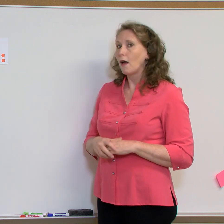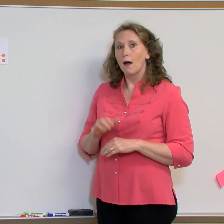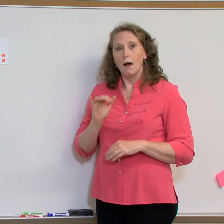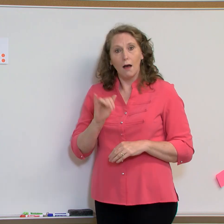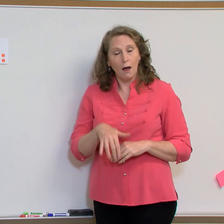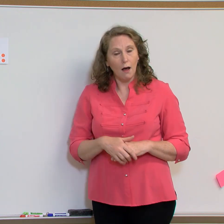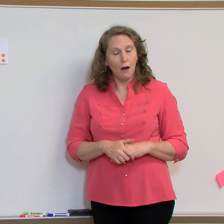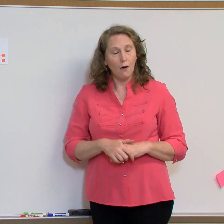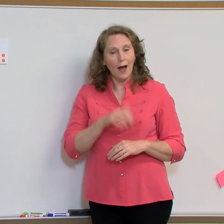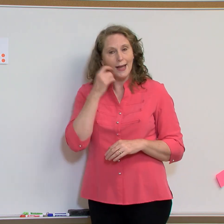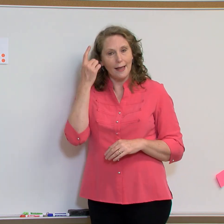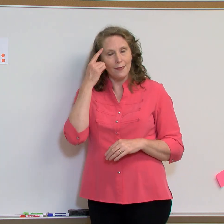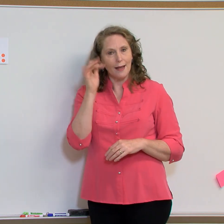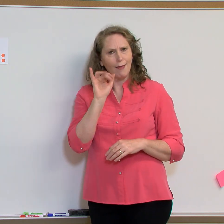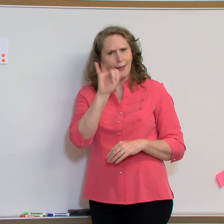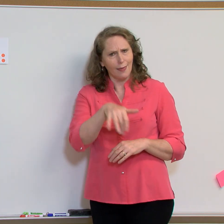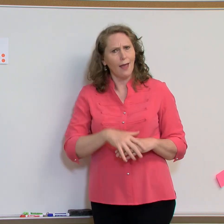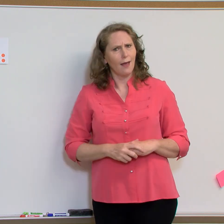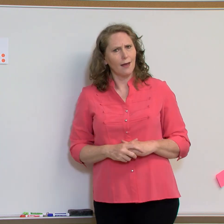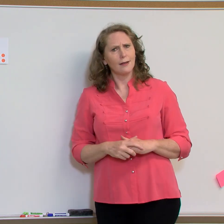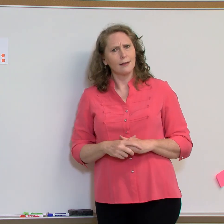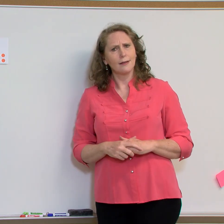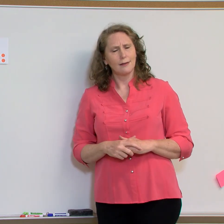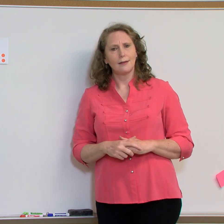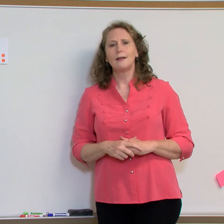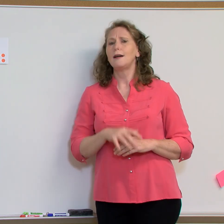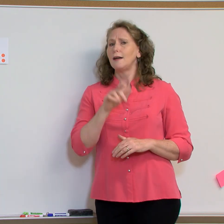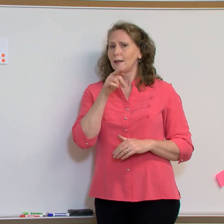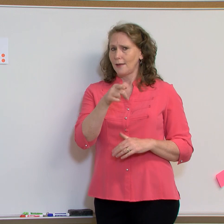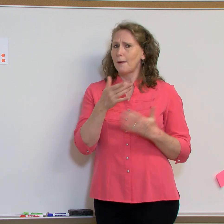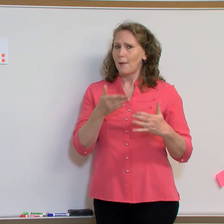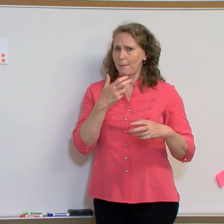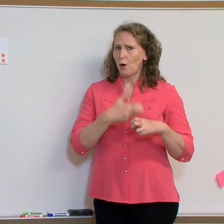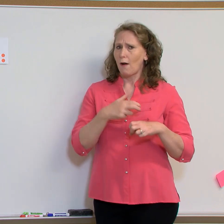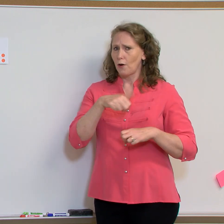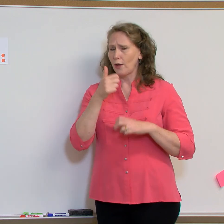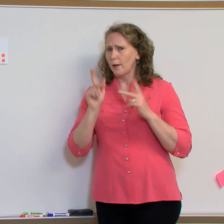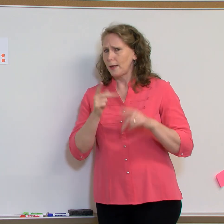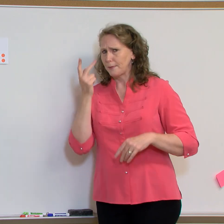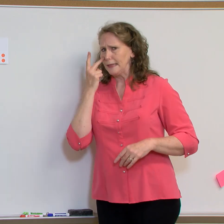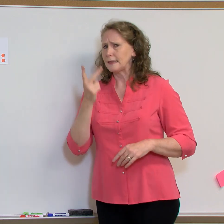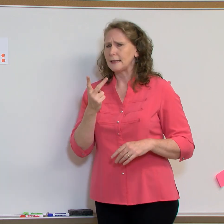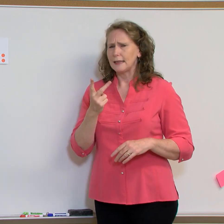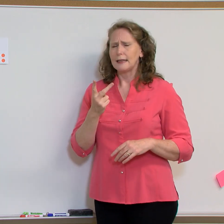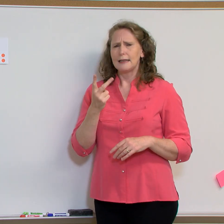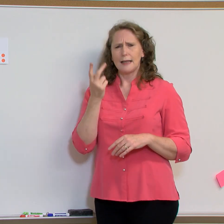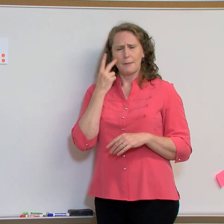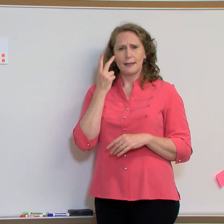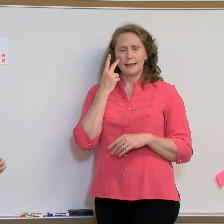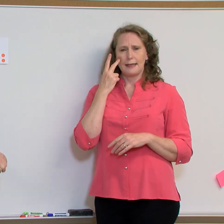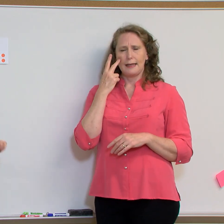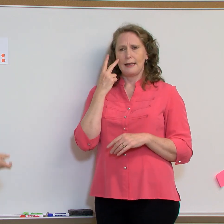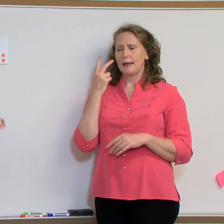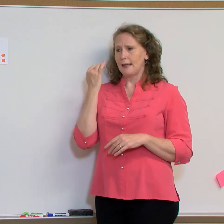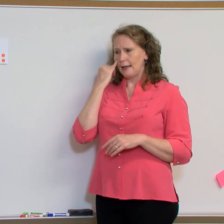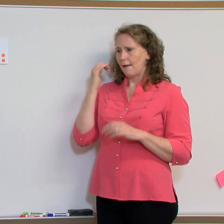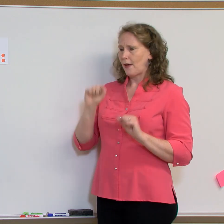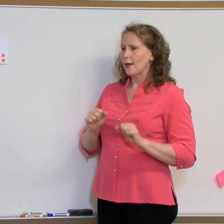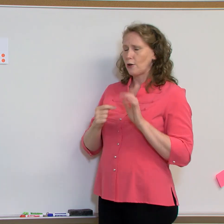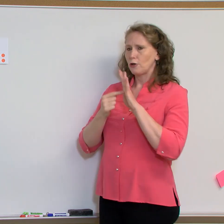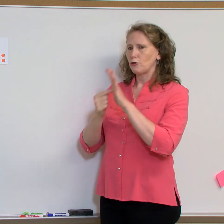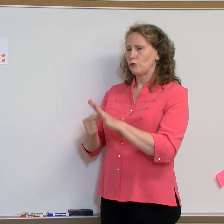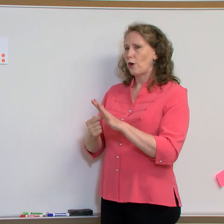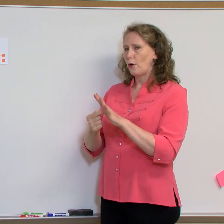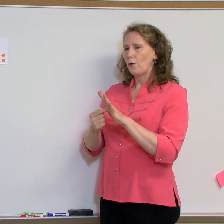Oh, I hadn't thought of it like that. That might be hard for other people to see. Let me see if I can show on